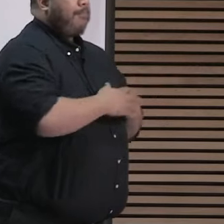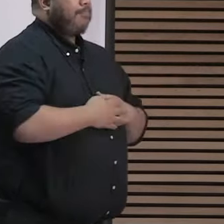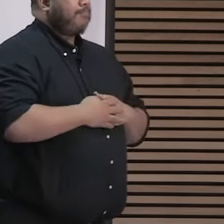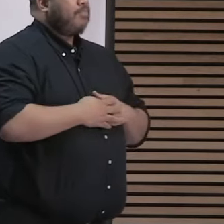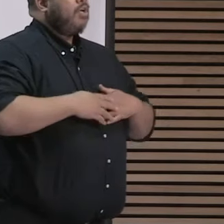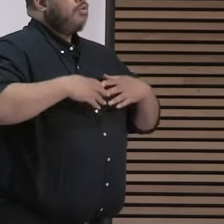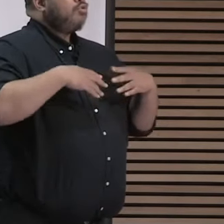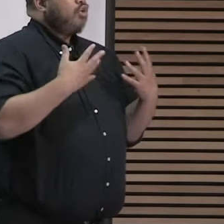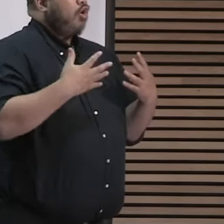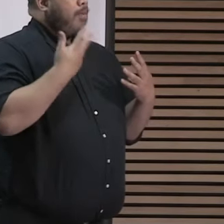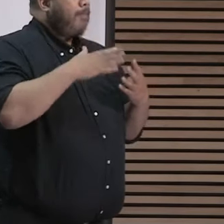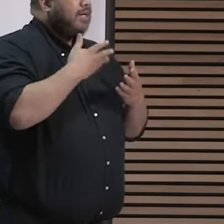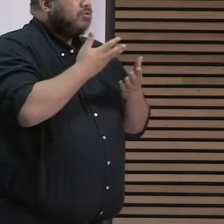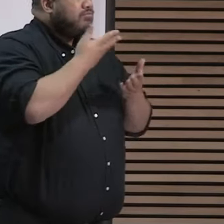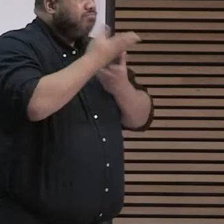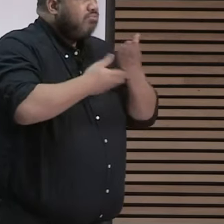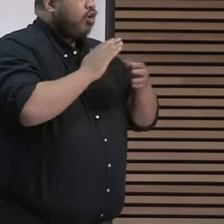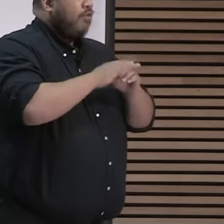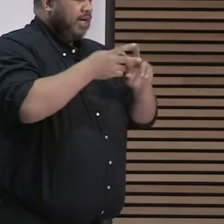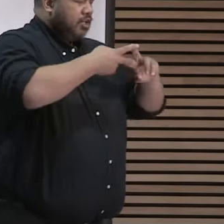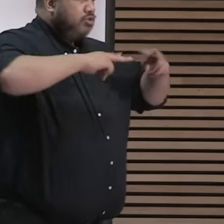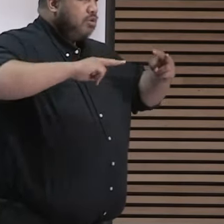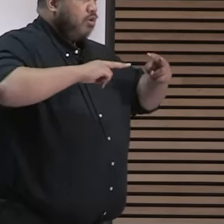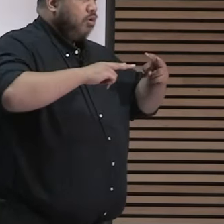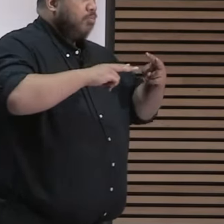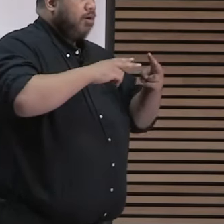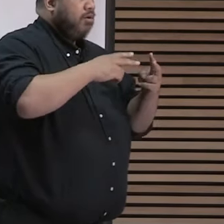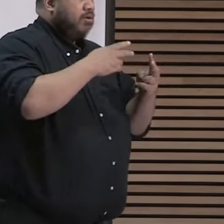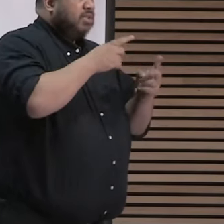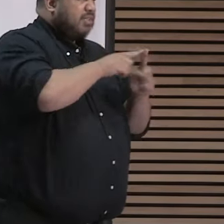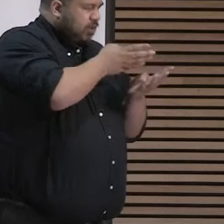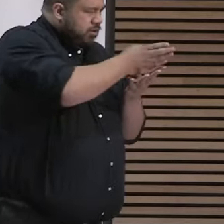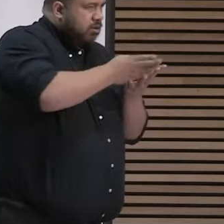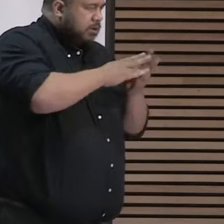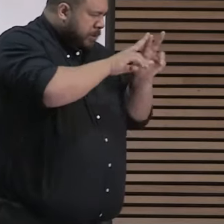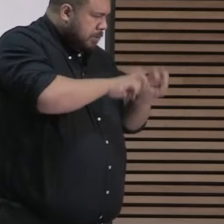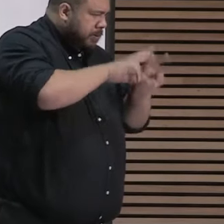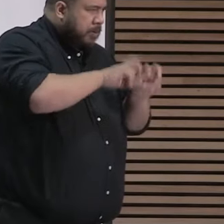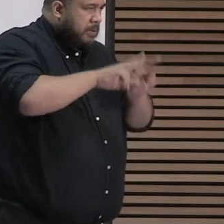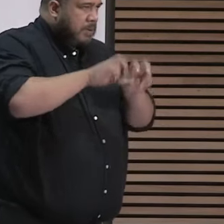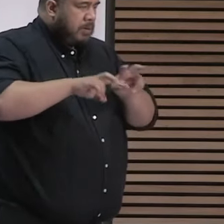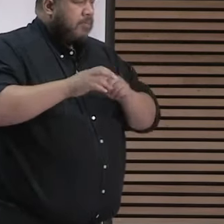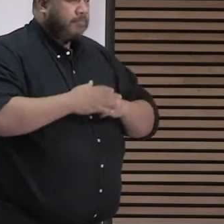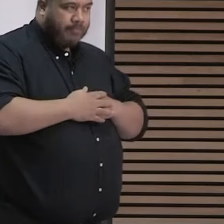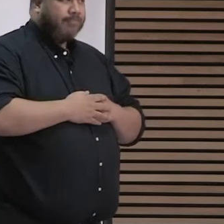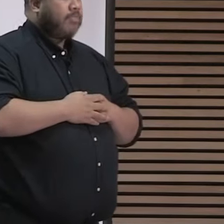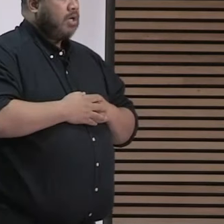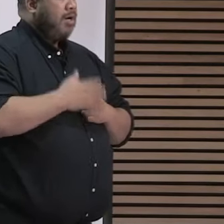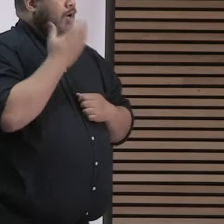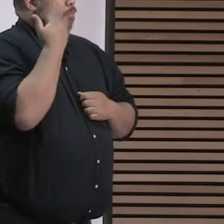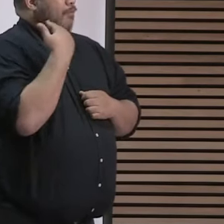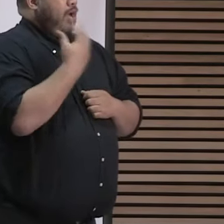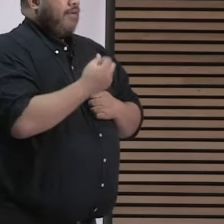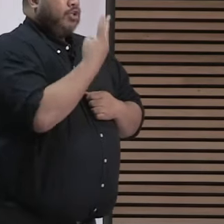So, genomic sequencing. Genomic sequencing has provided more information about 2 cases of COVID-19 that were under